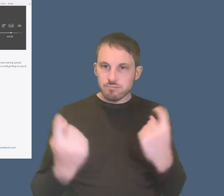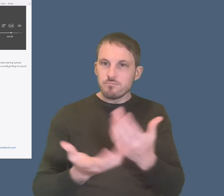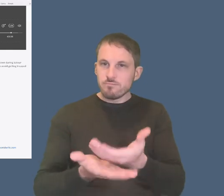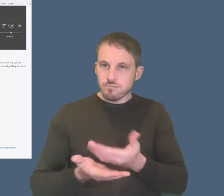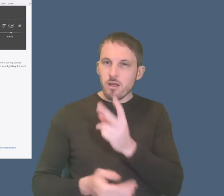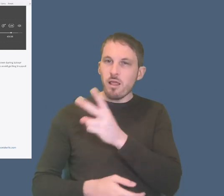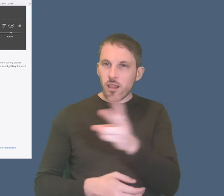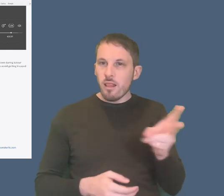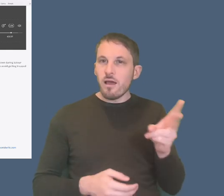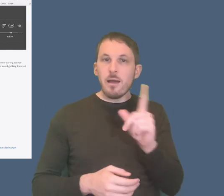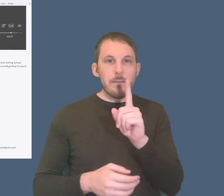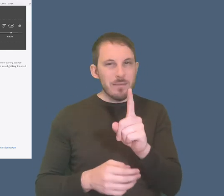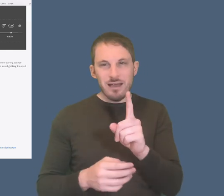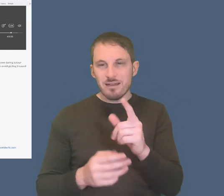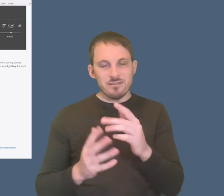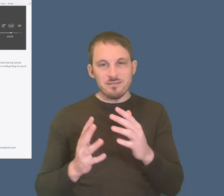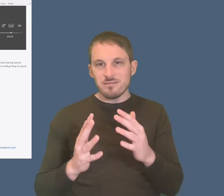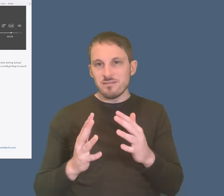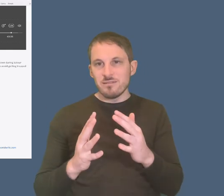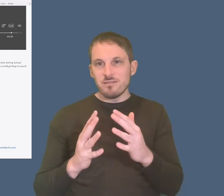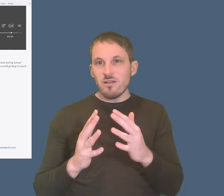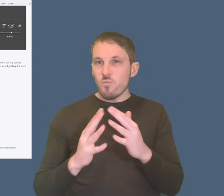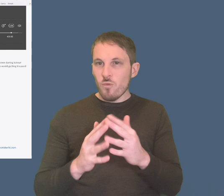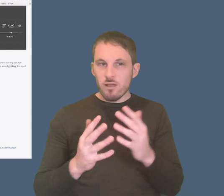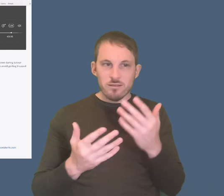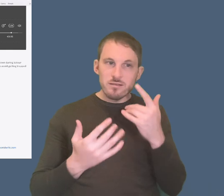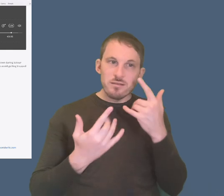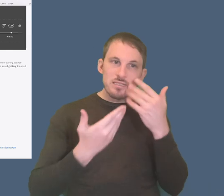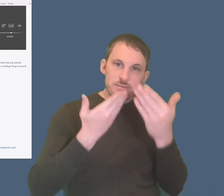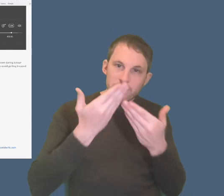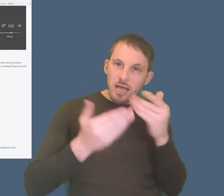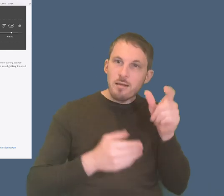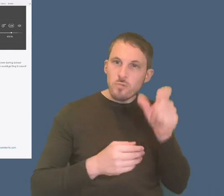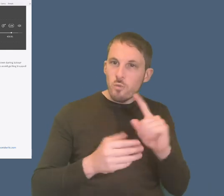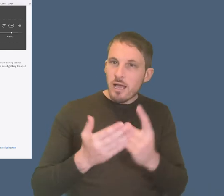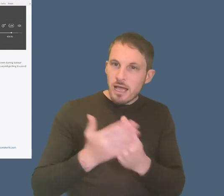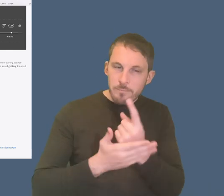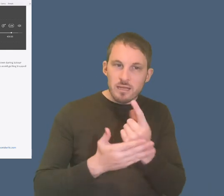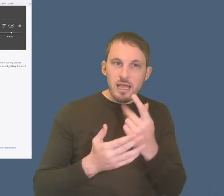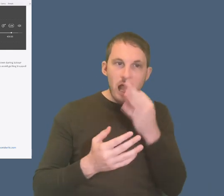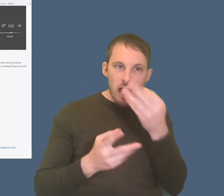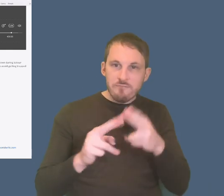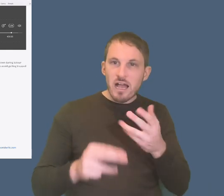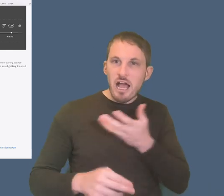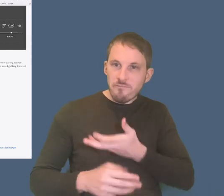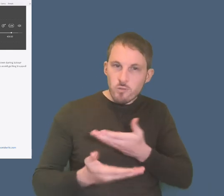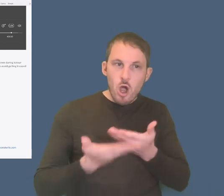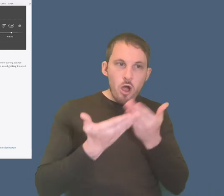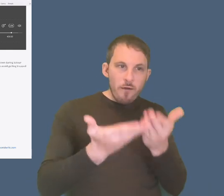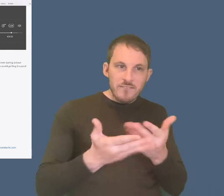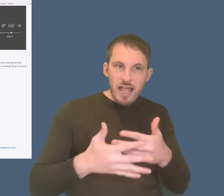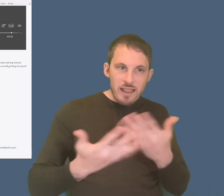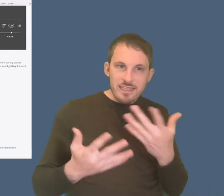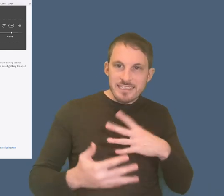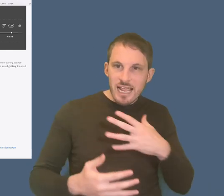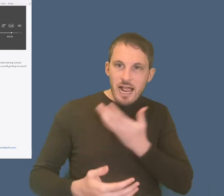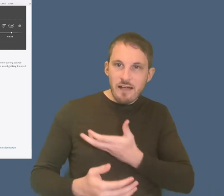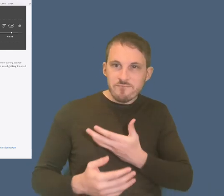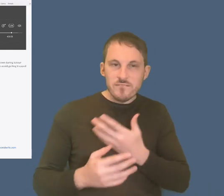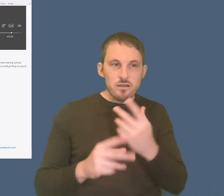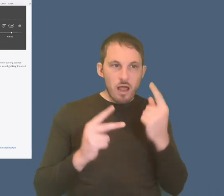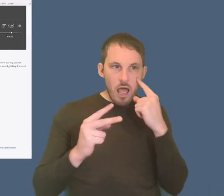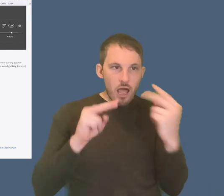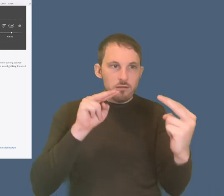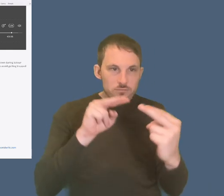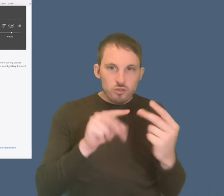power of explaining it to a woman, of checking if she's comfortable, of offering her comfort, of speaking to her at her eye level,